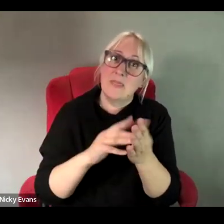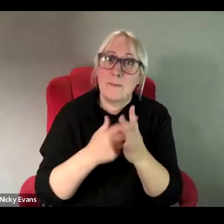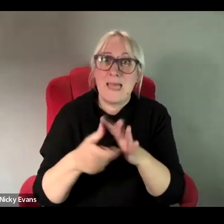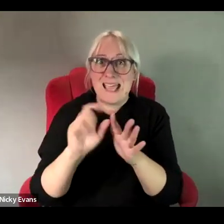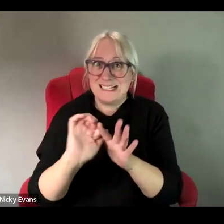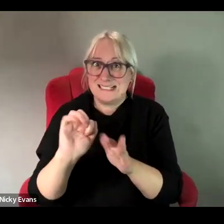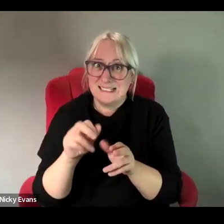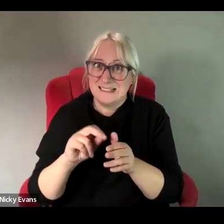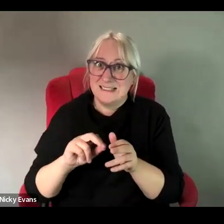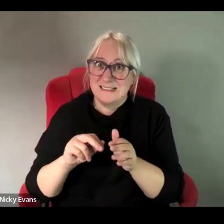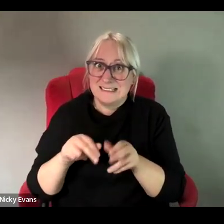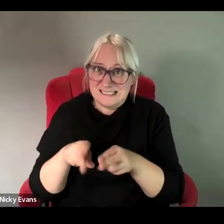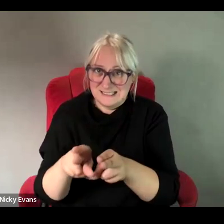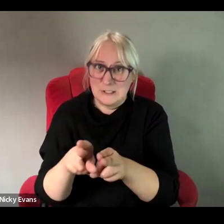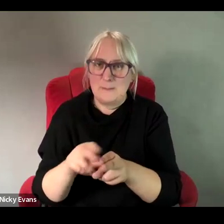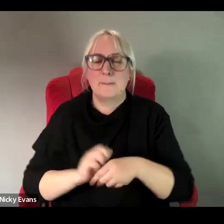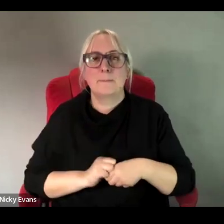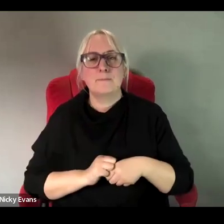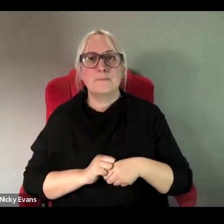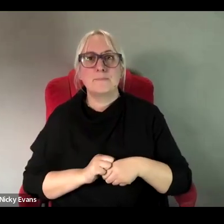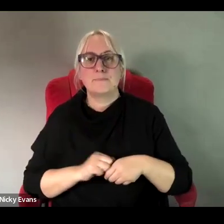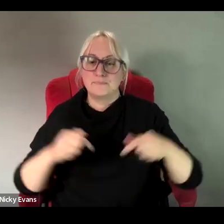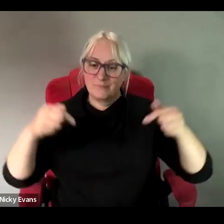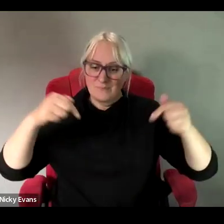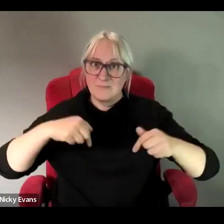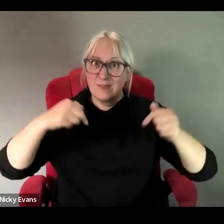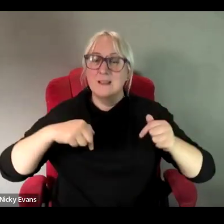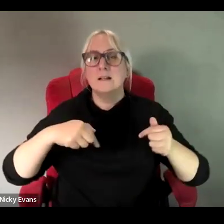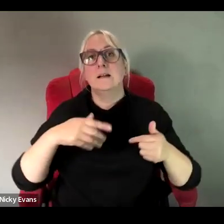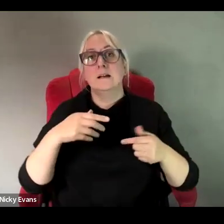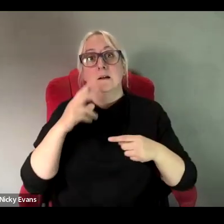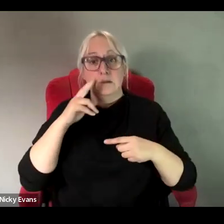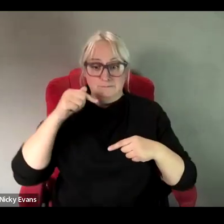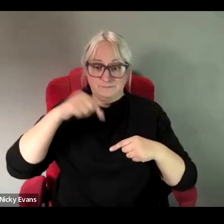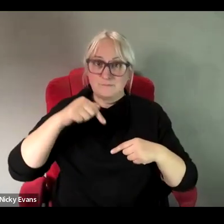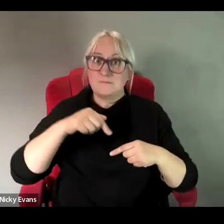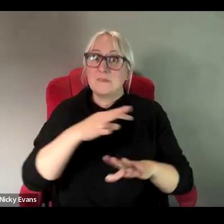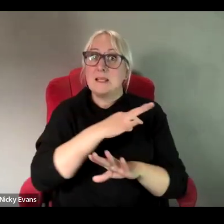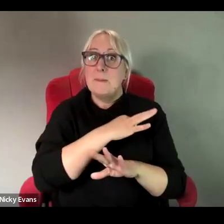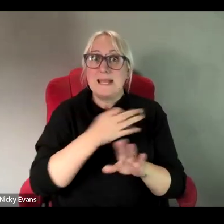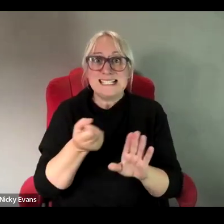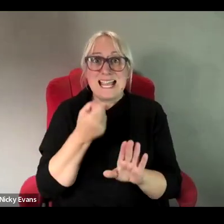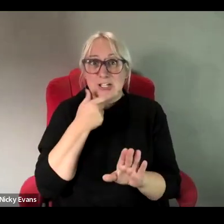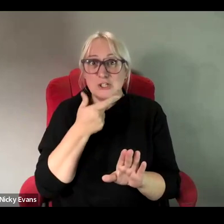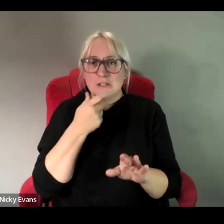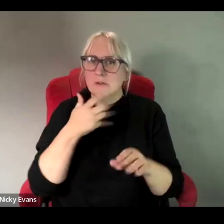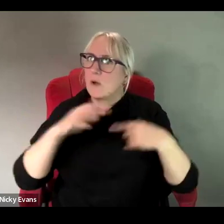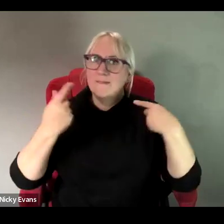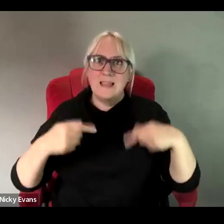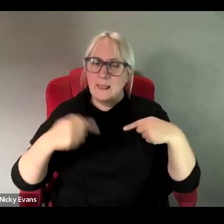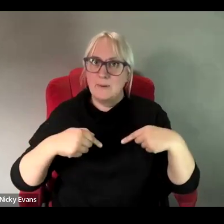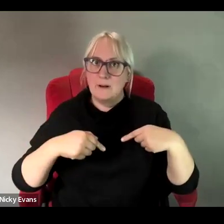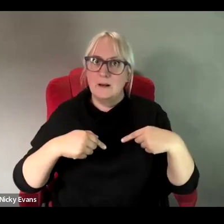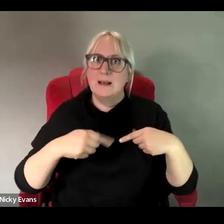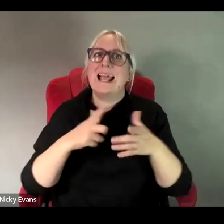NHS clinics and also meds. For example, look at the ADHD drugs that have been totally unavailable for nearly a year now, my son